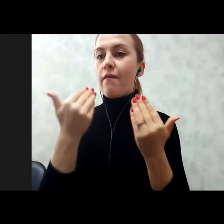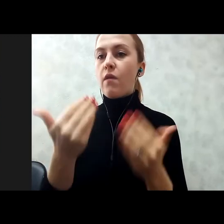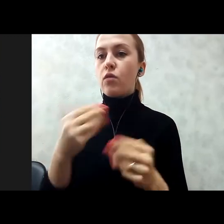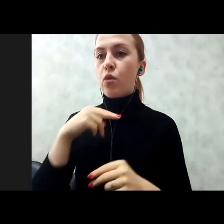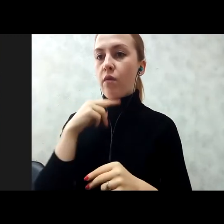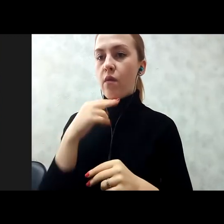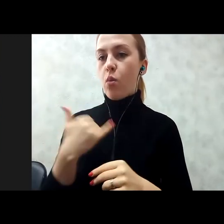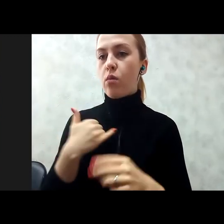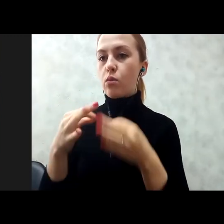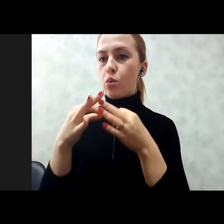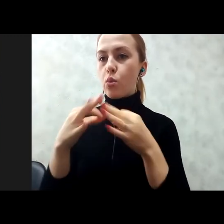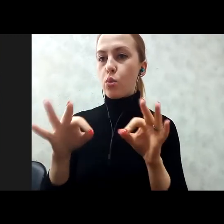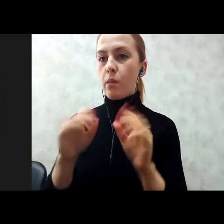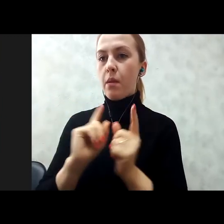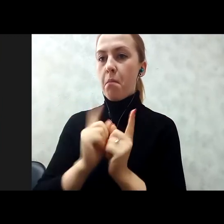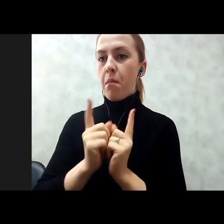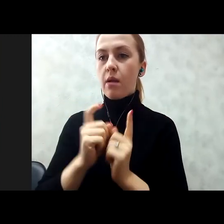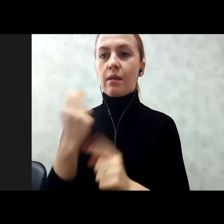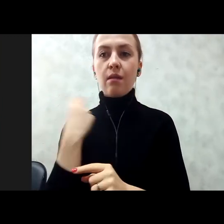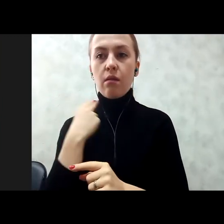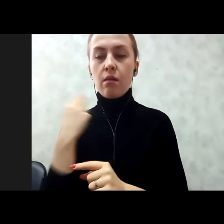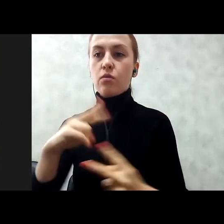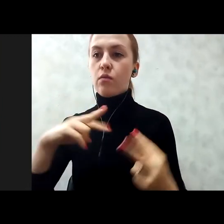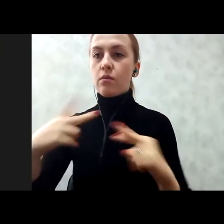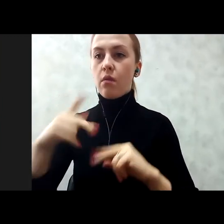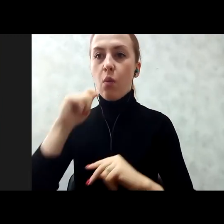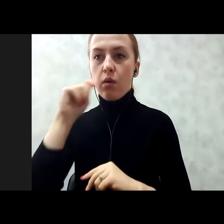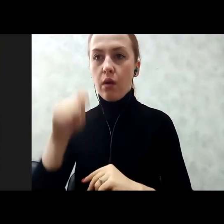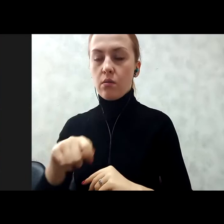advised on the following administrative matters.